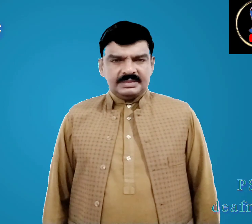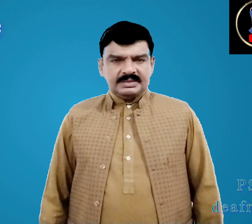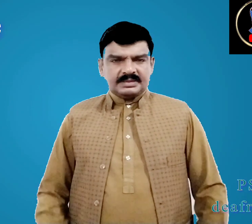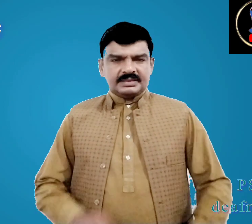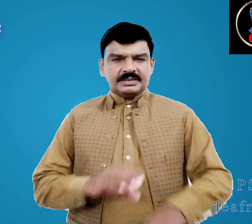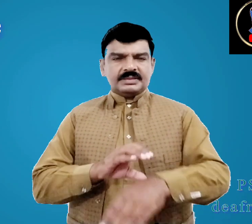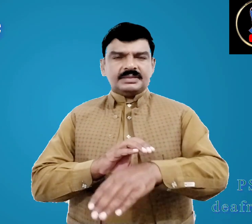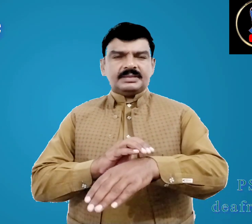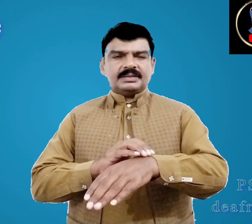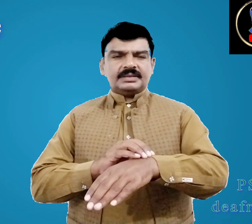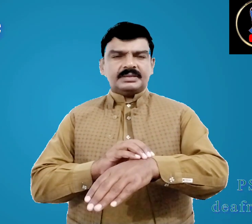disease,